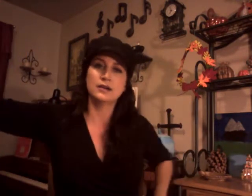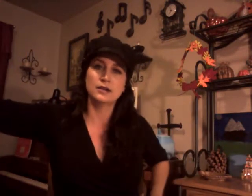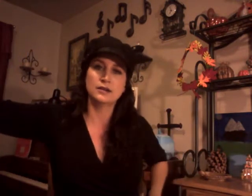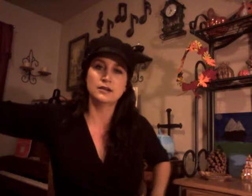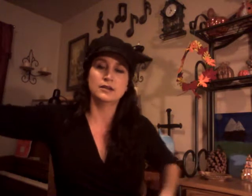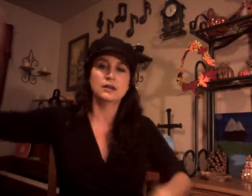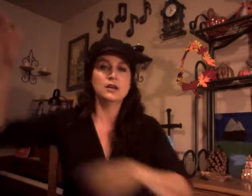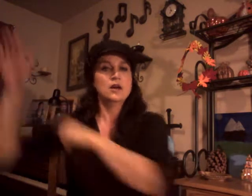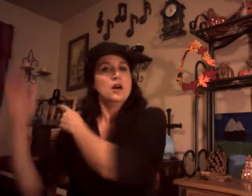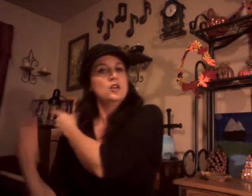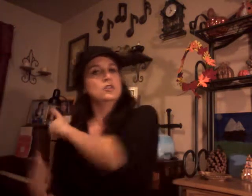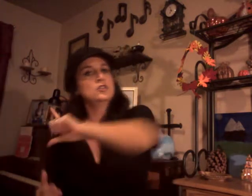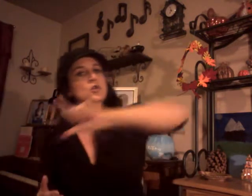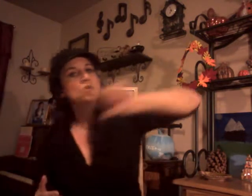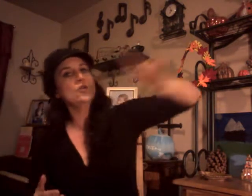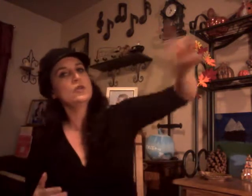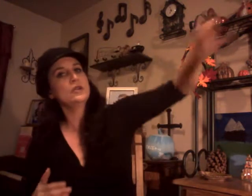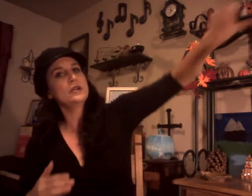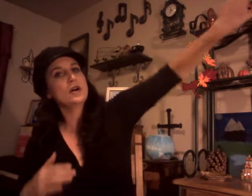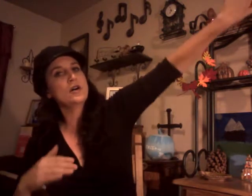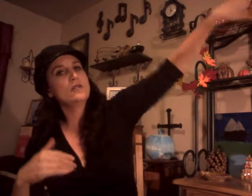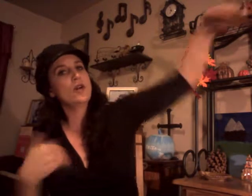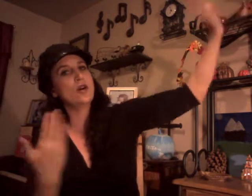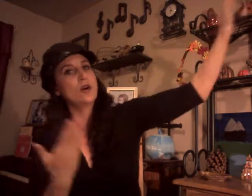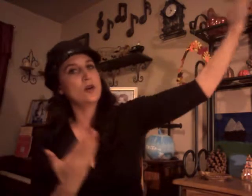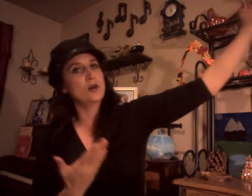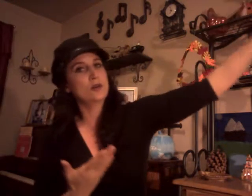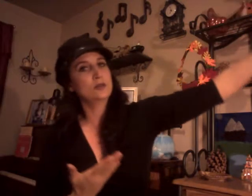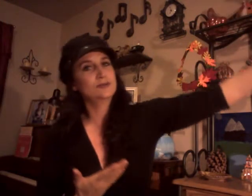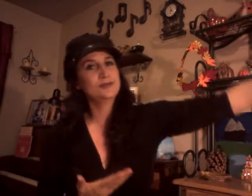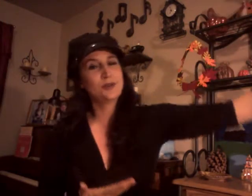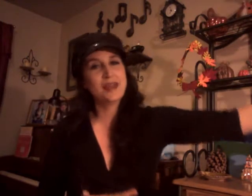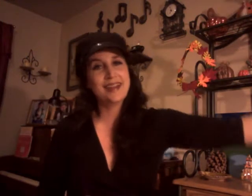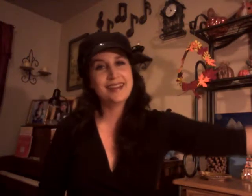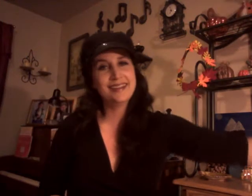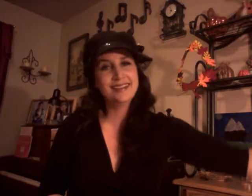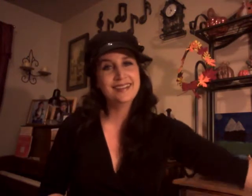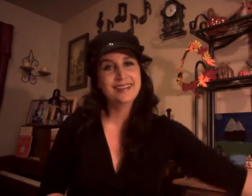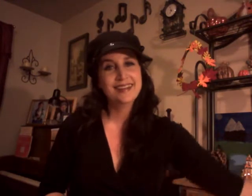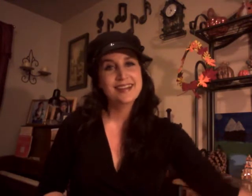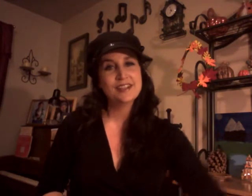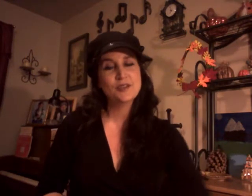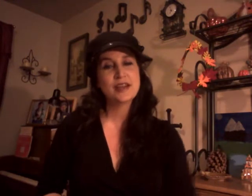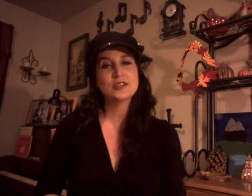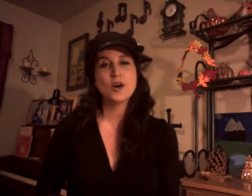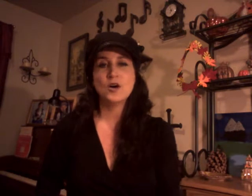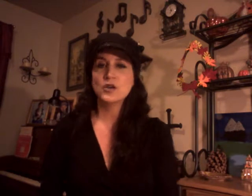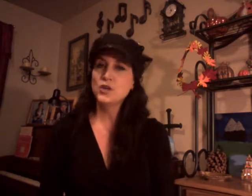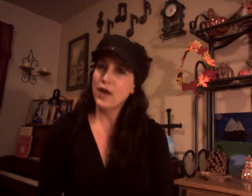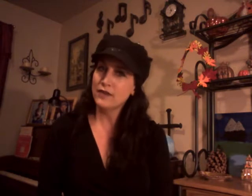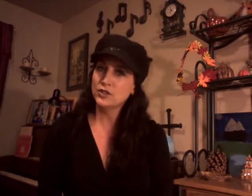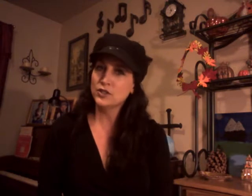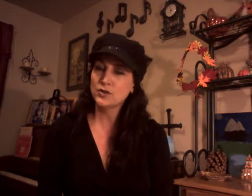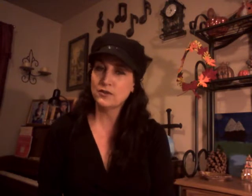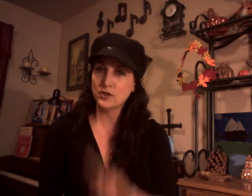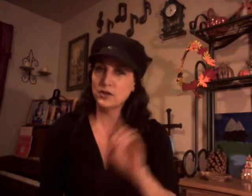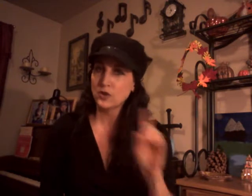Messiah, Lord of all. Okay? So that's all you have to do if you're in the